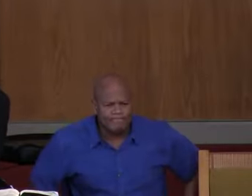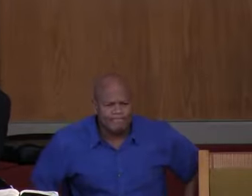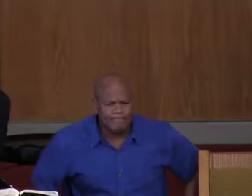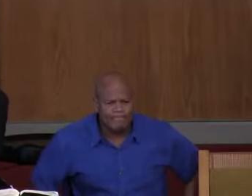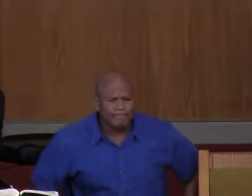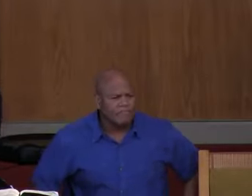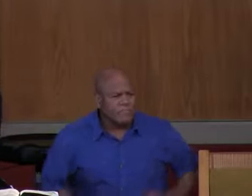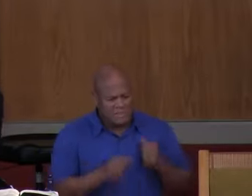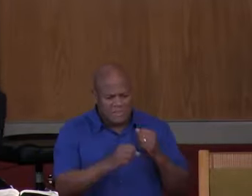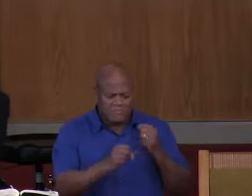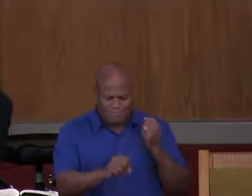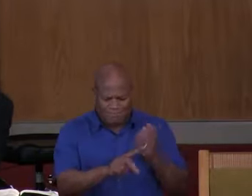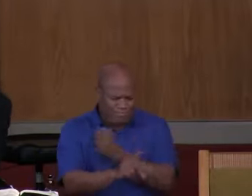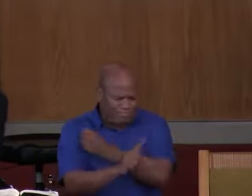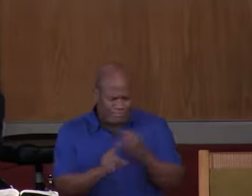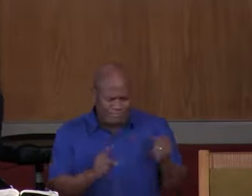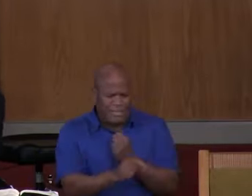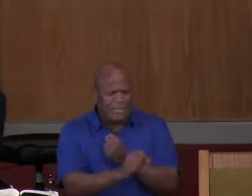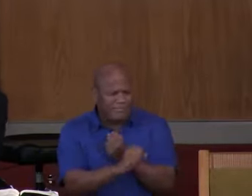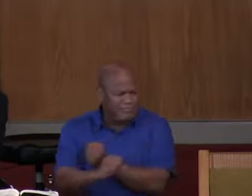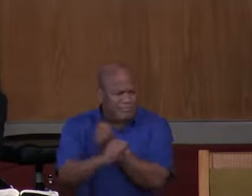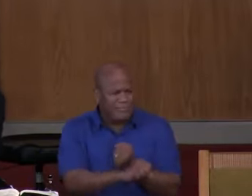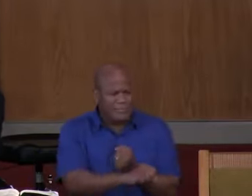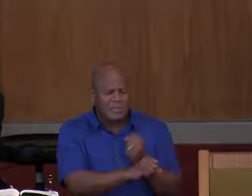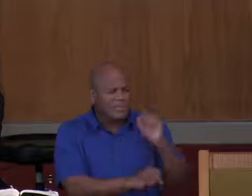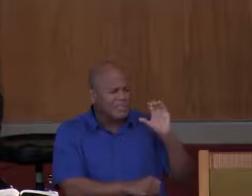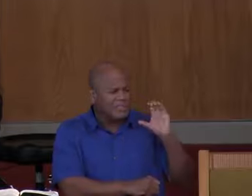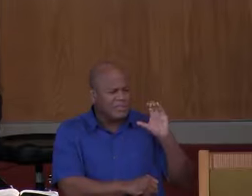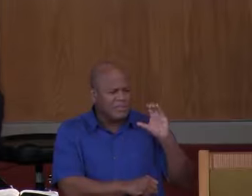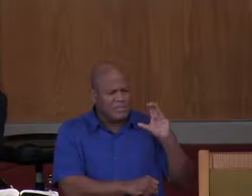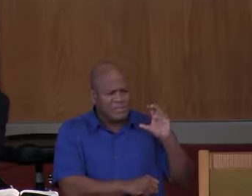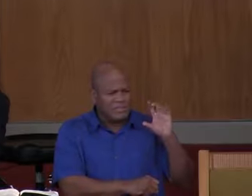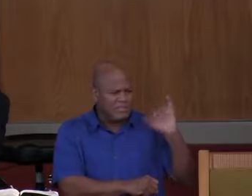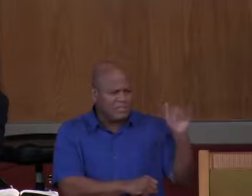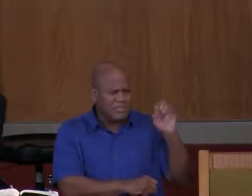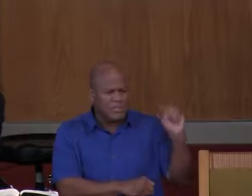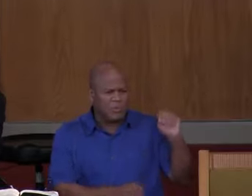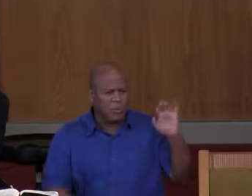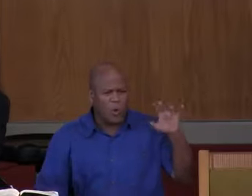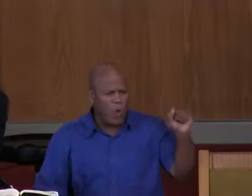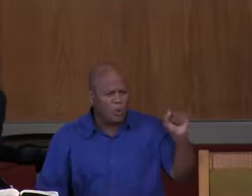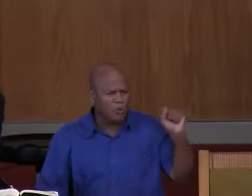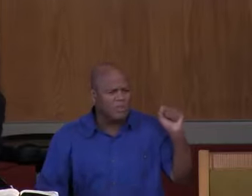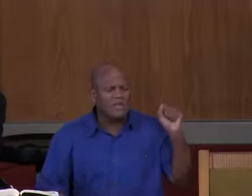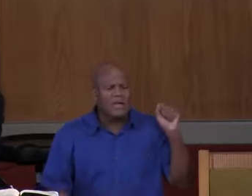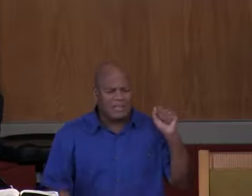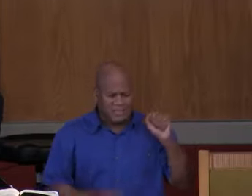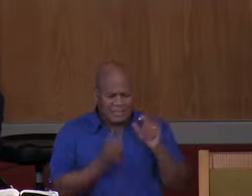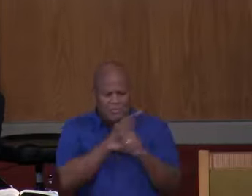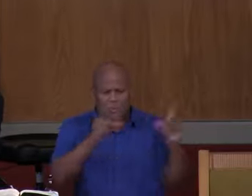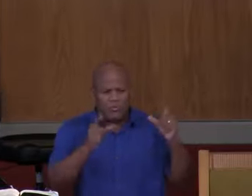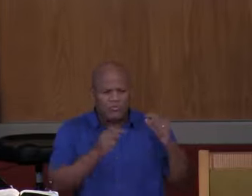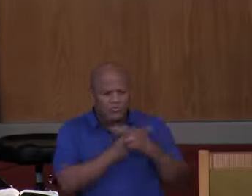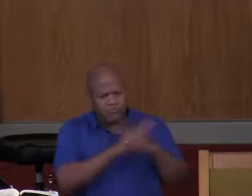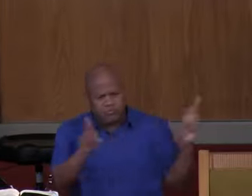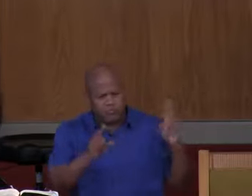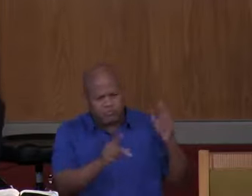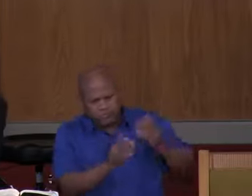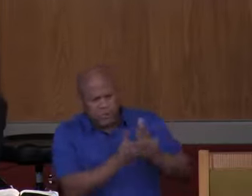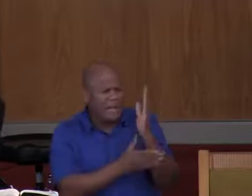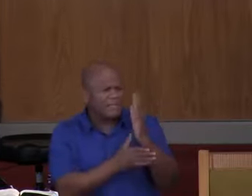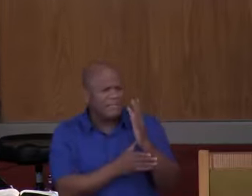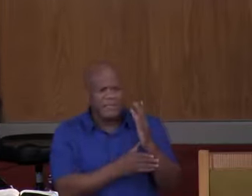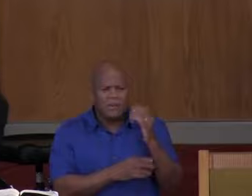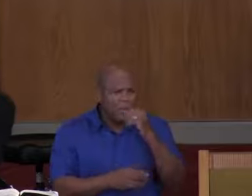Abolished slavery, navigated through Jim Crow, civil rights, women's rights, labor rights. The body of Christ has been present